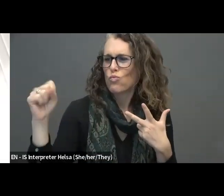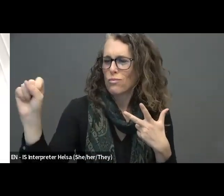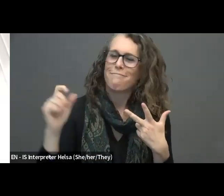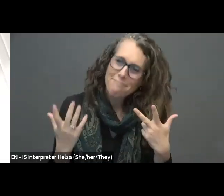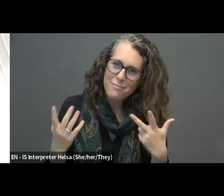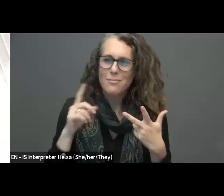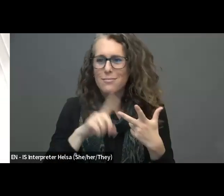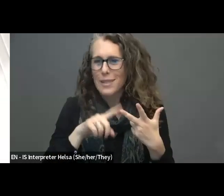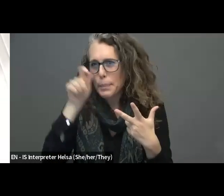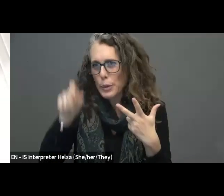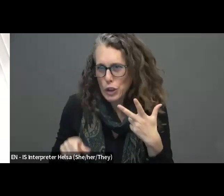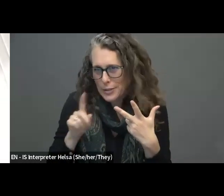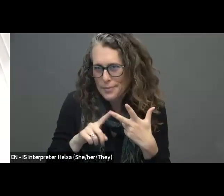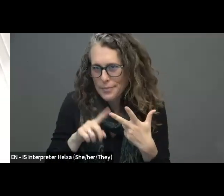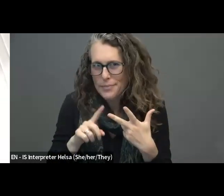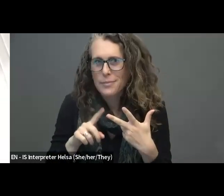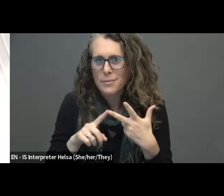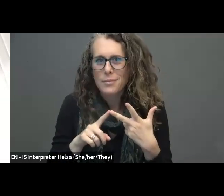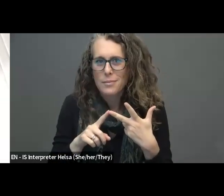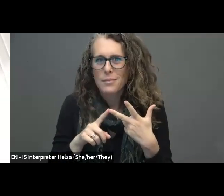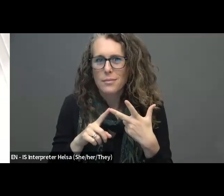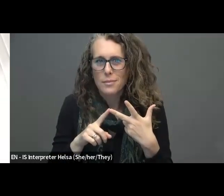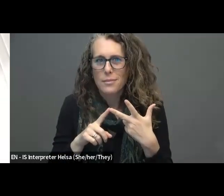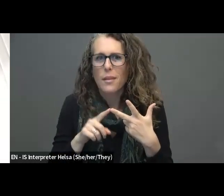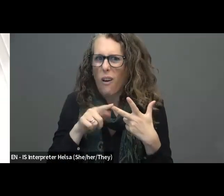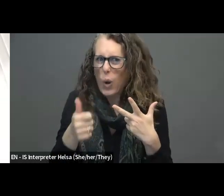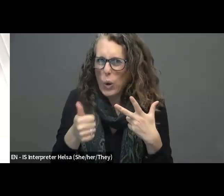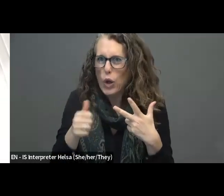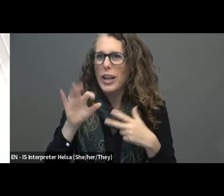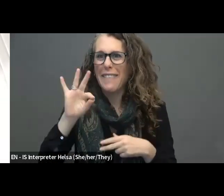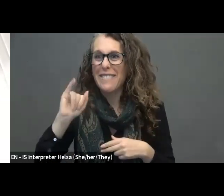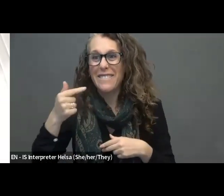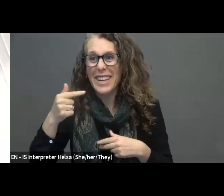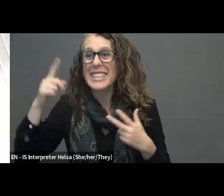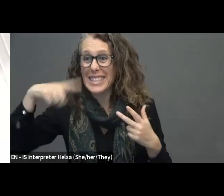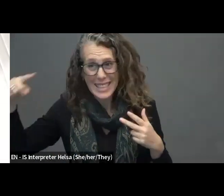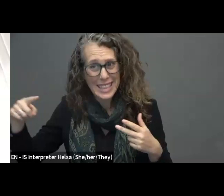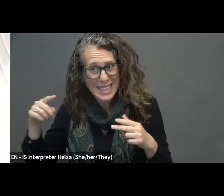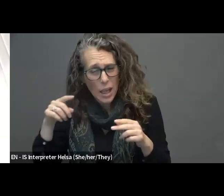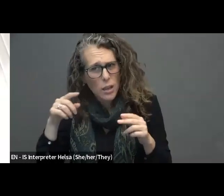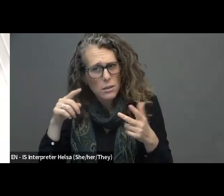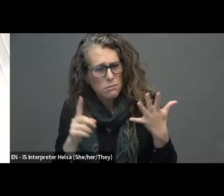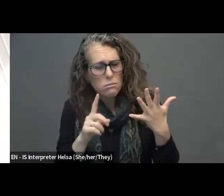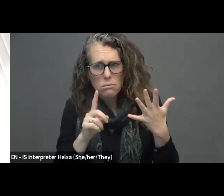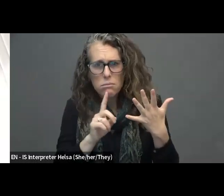she showed very good fit statistics. They were just stricter in applying the rating